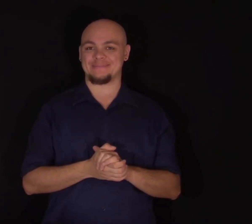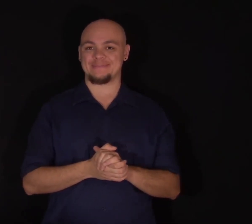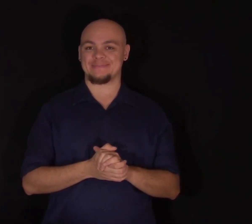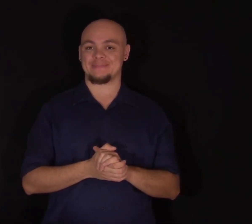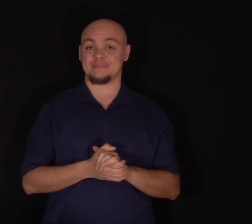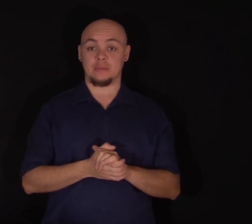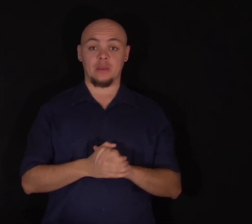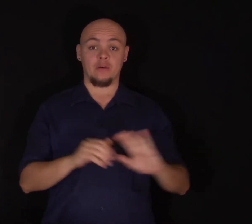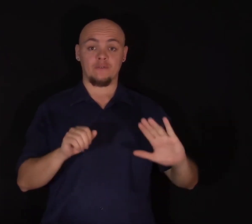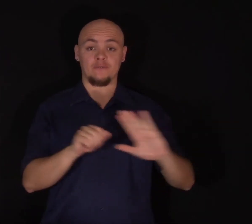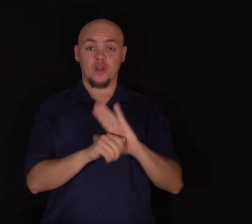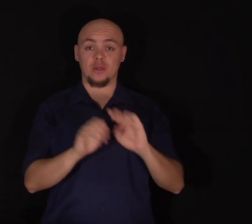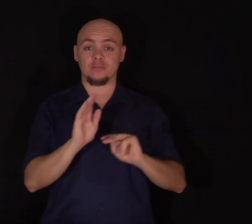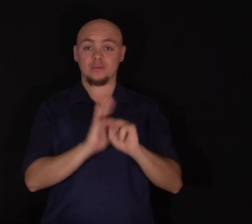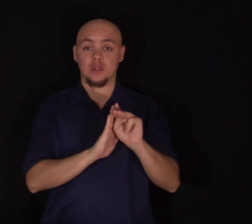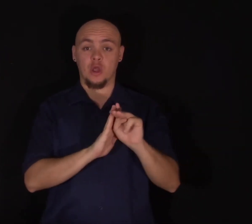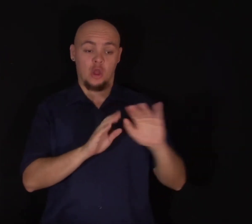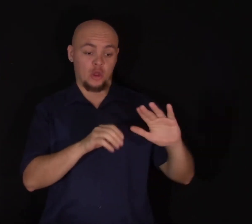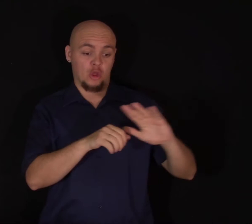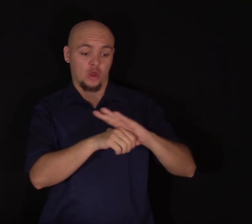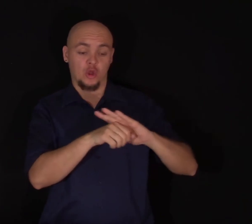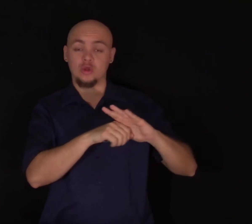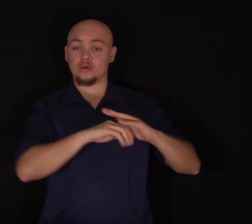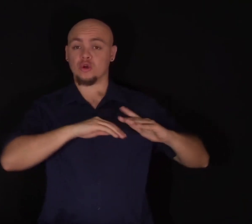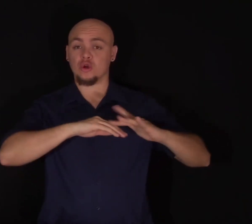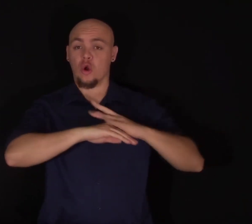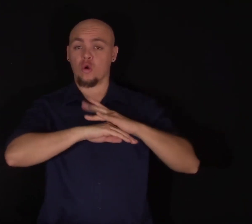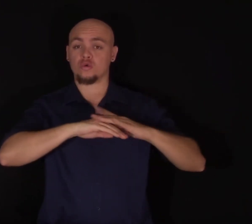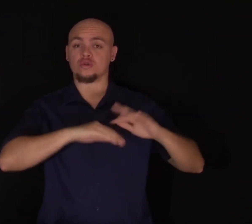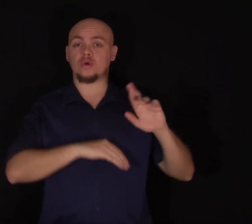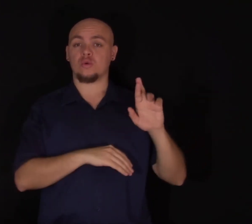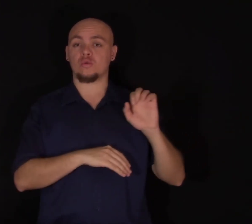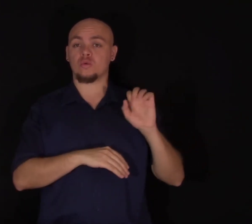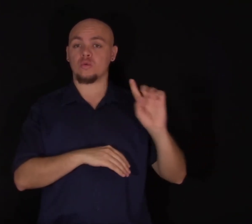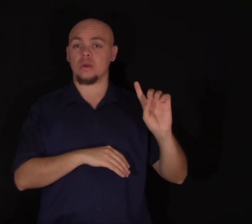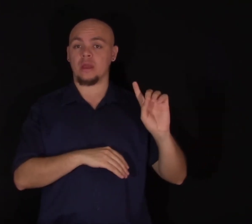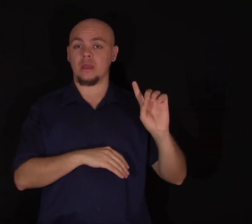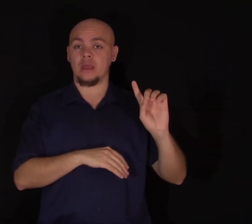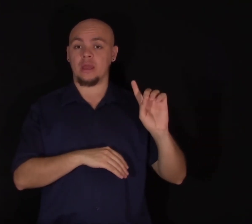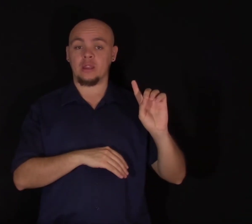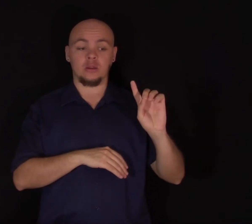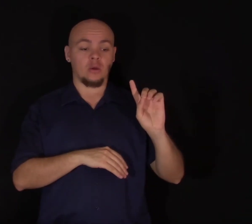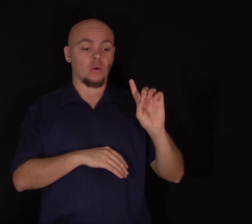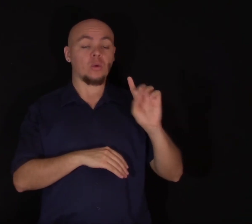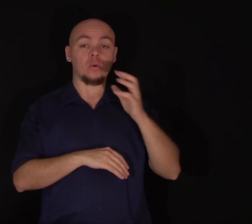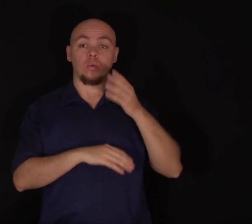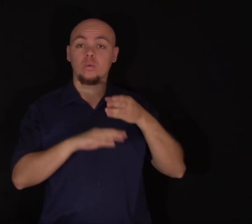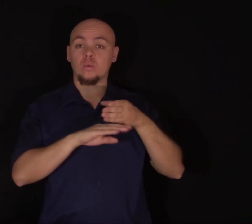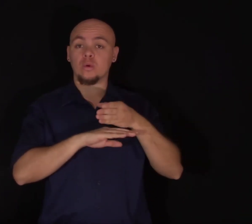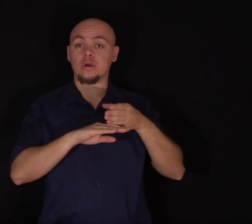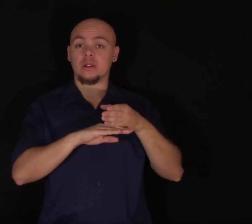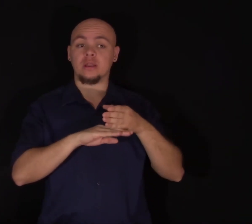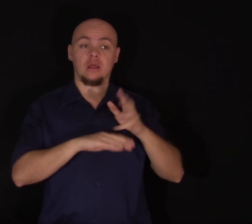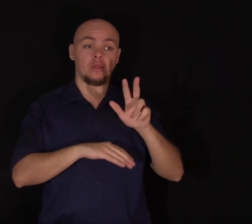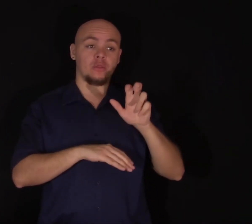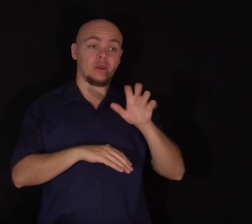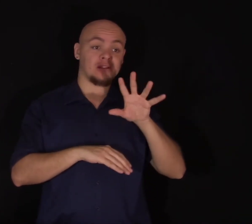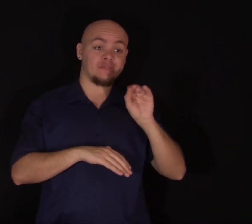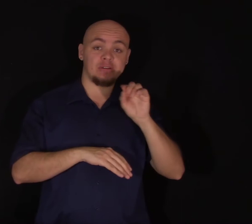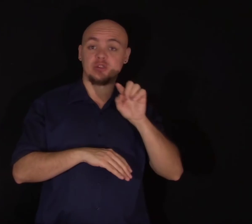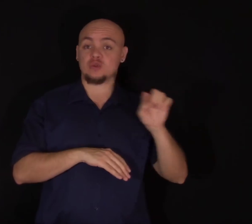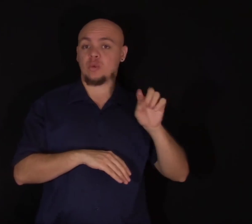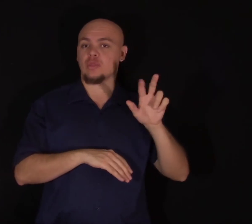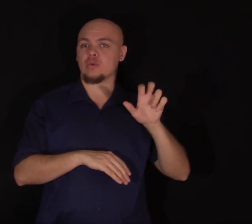At maturity, coastal redwood trees grow to about 350 to 370 feet tall. For context,